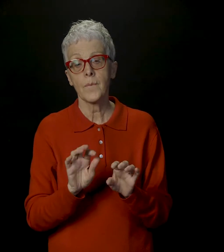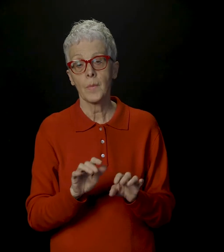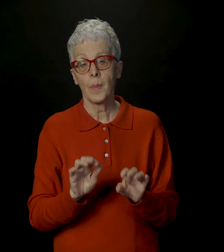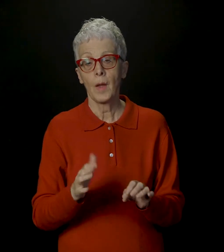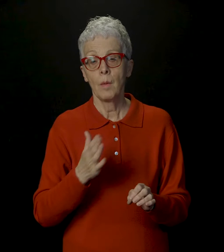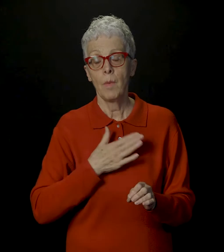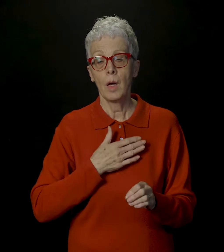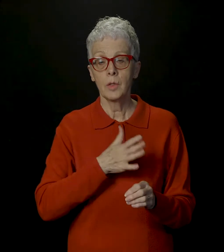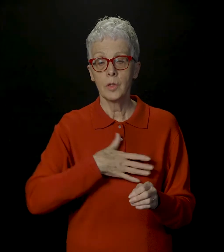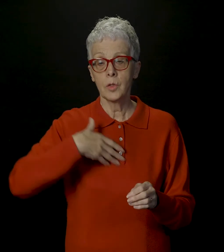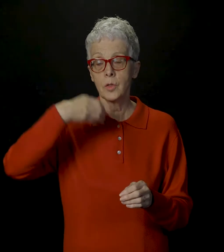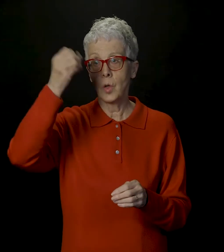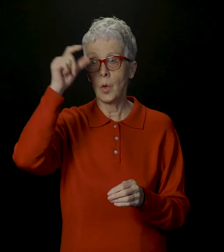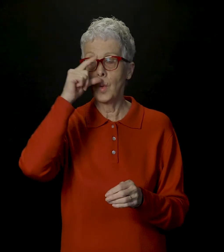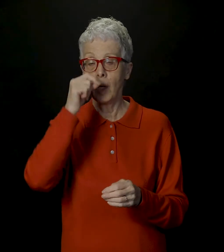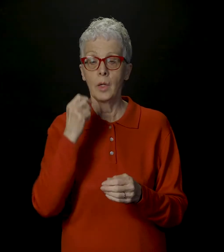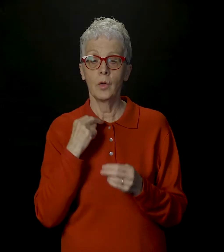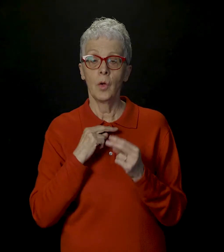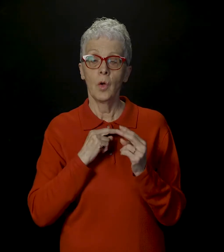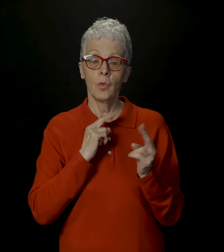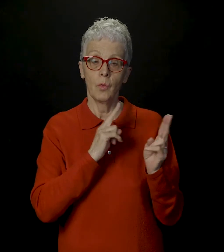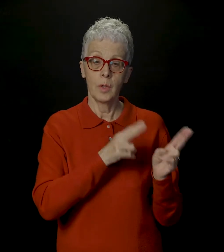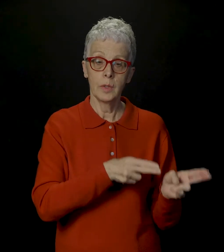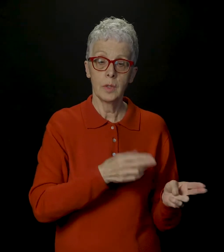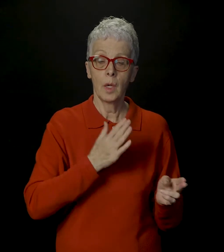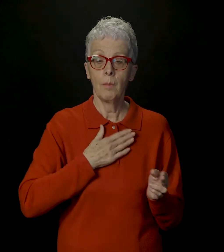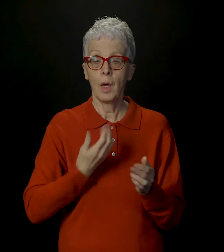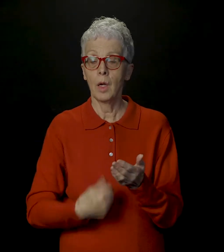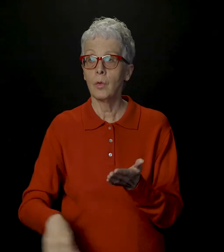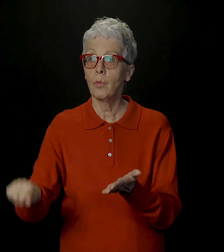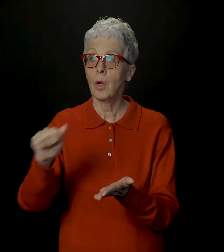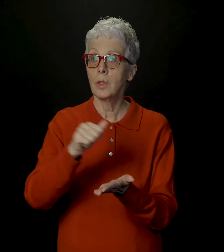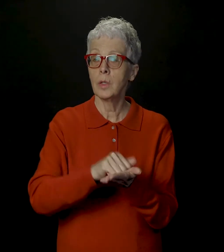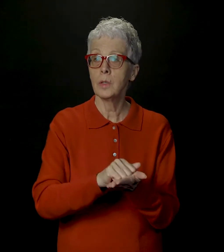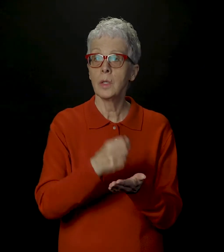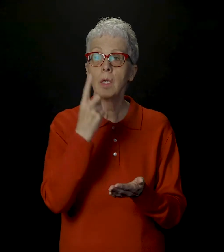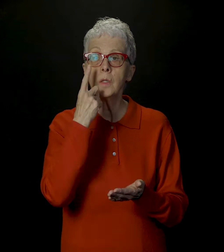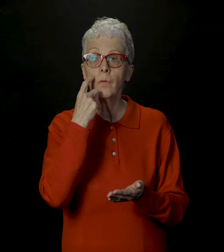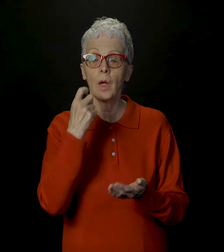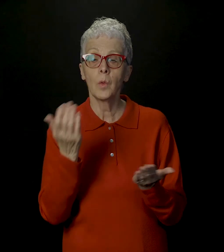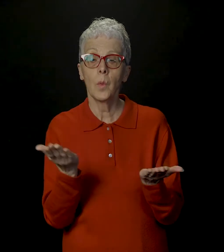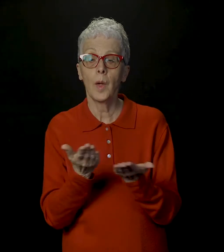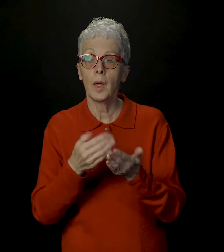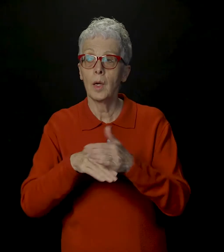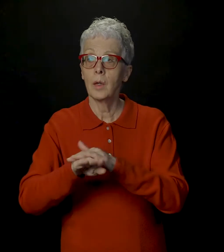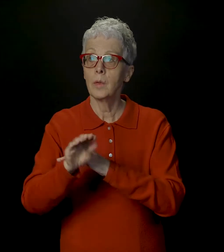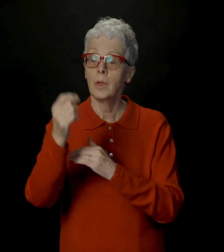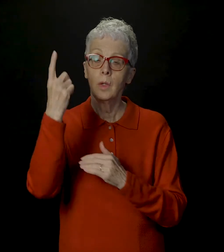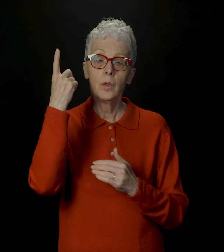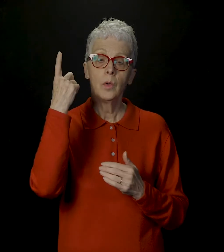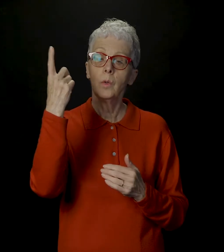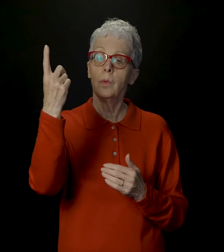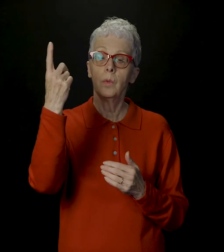My soul can rest My righteousness Is